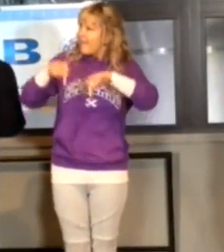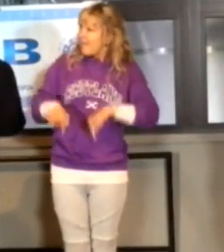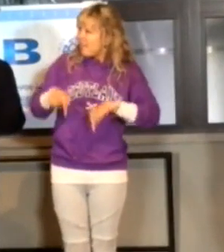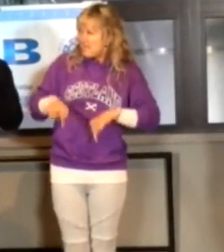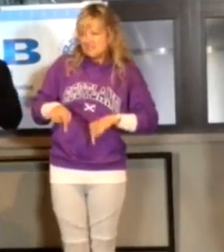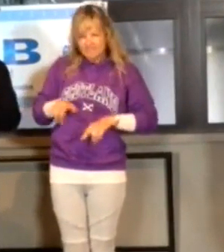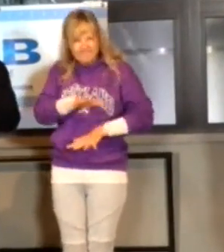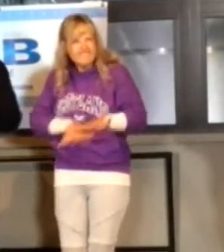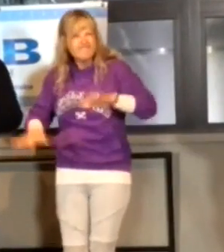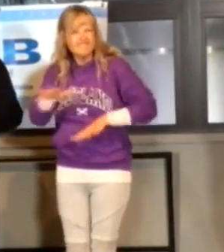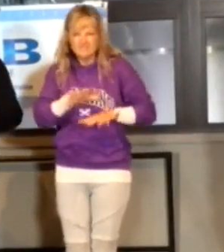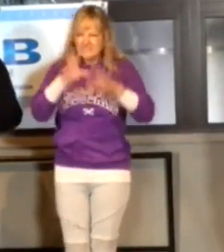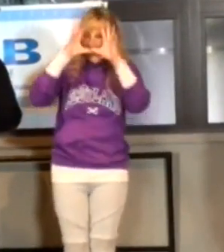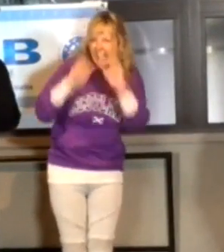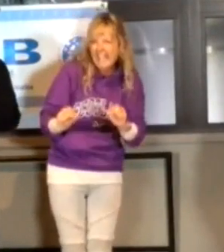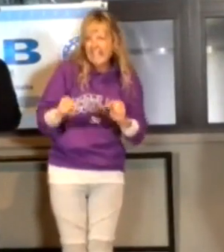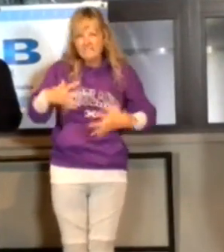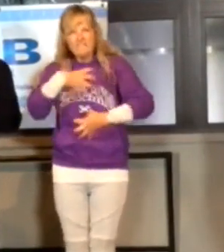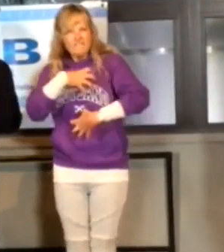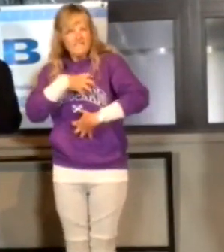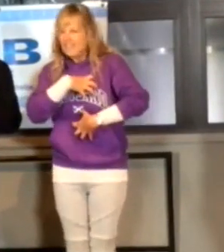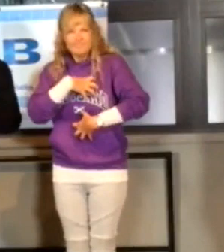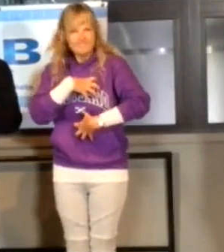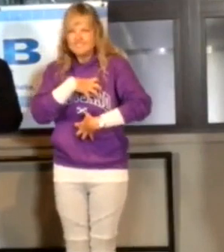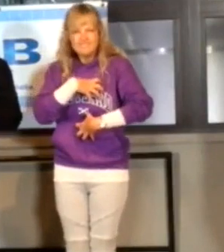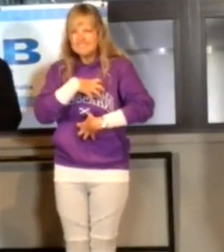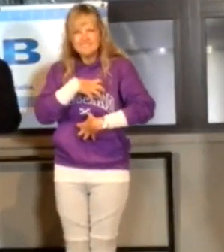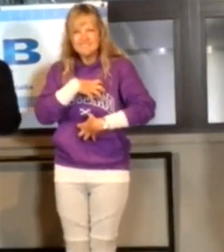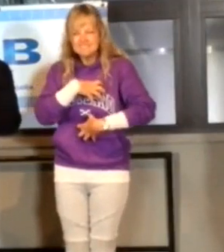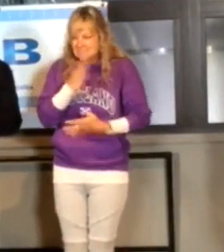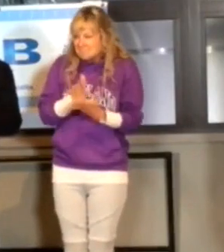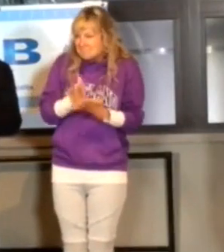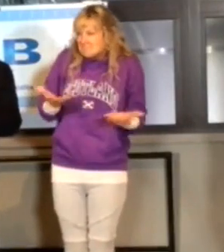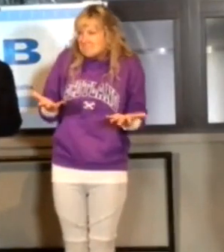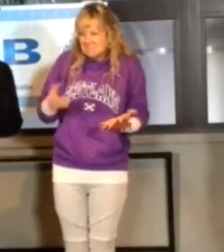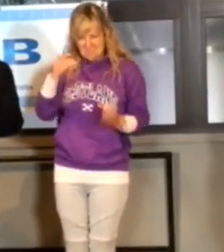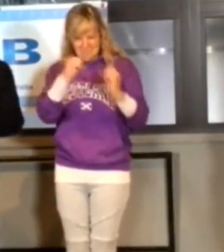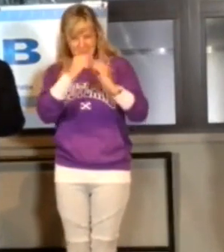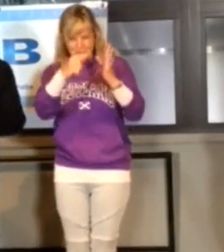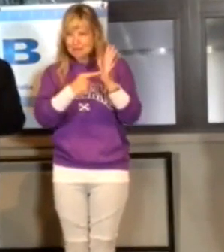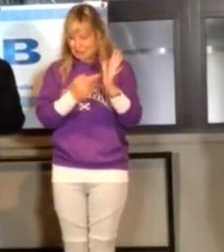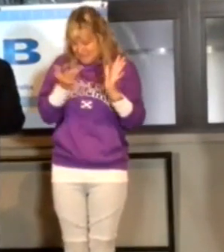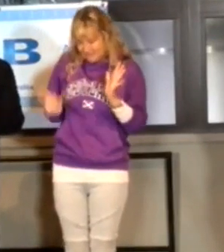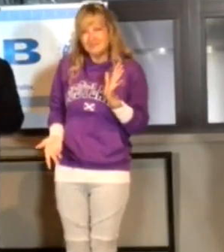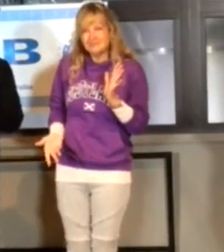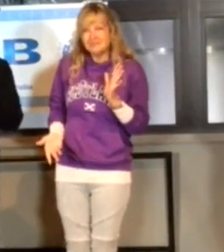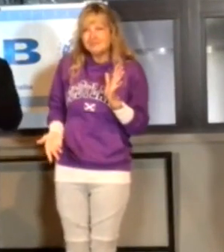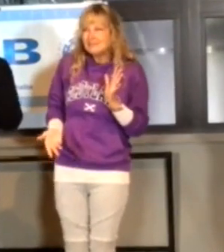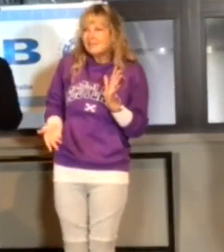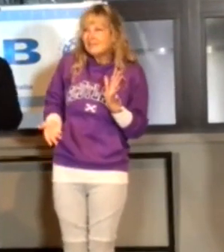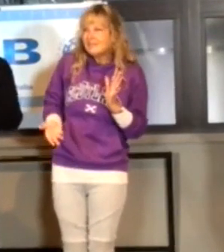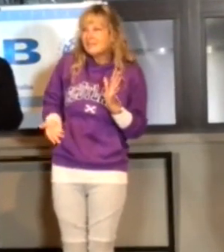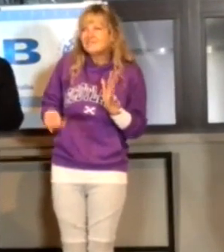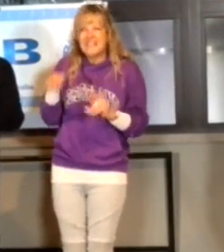fear and hate. And imagine, you know, having Boris Johnson, a mini